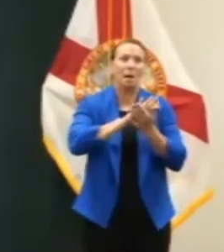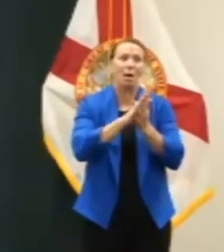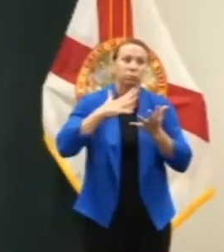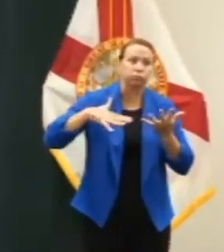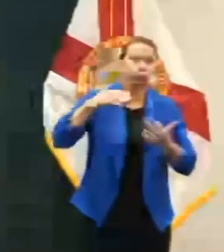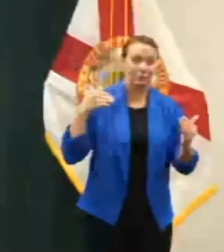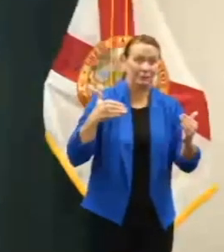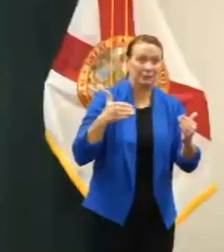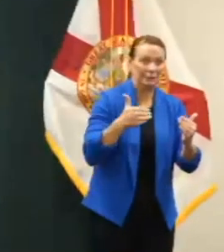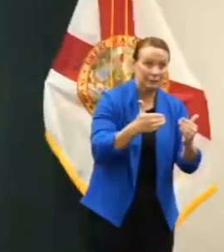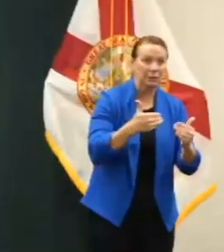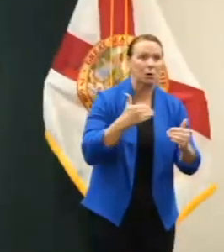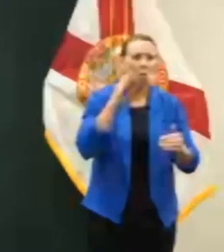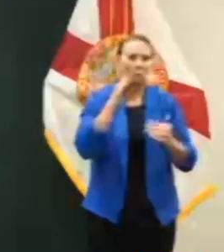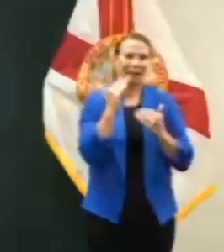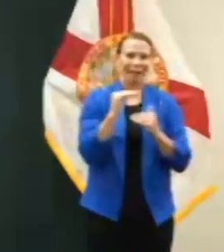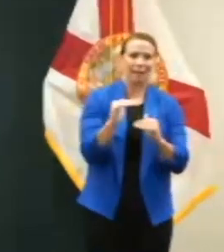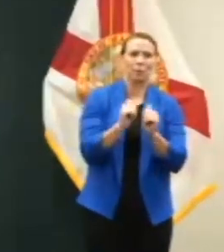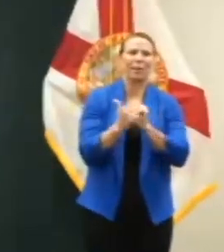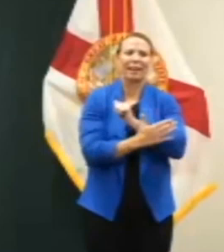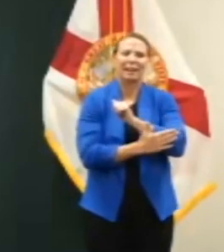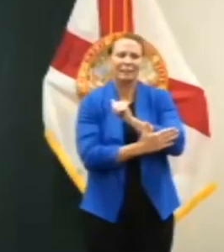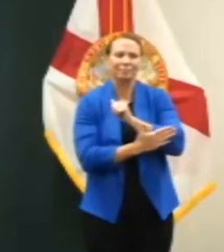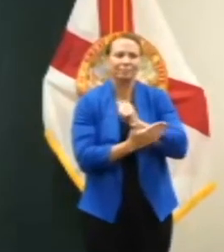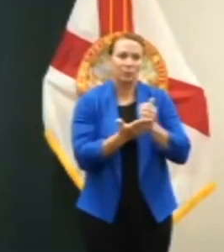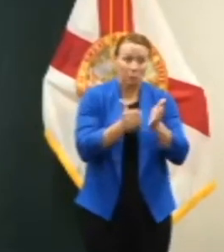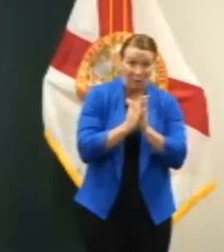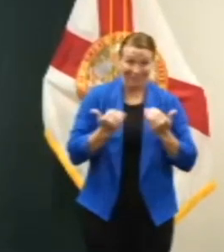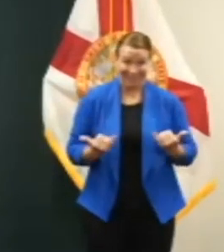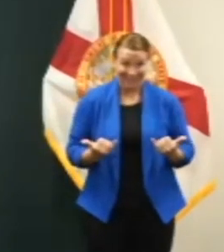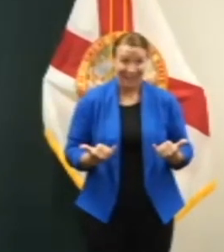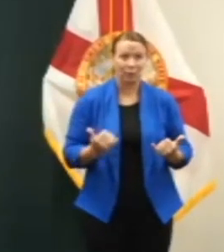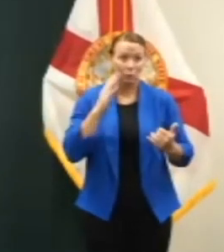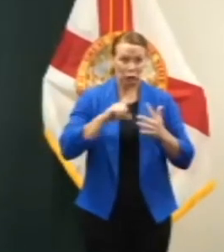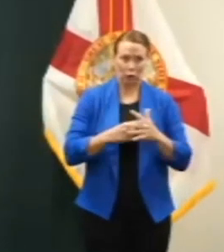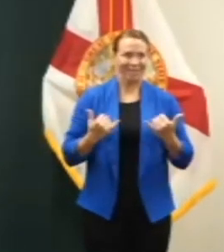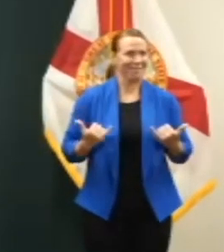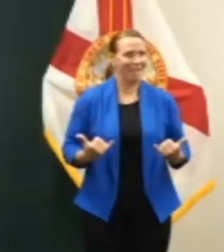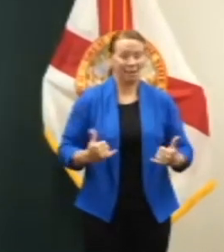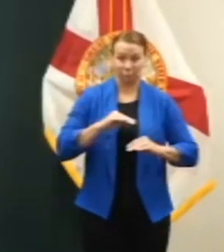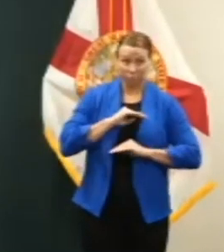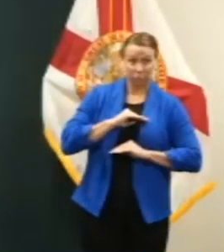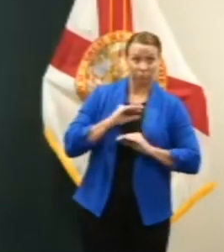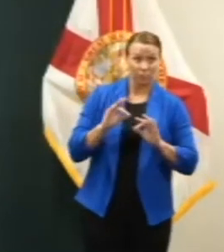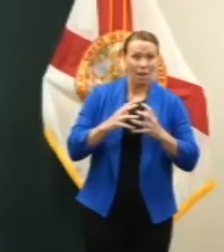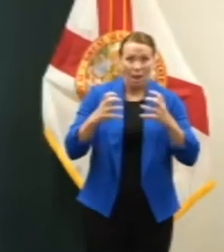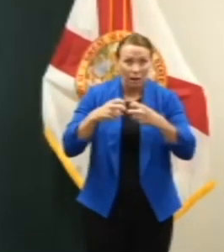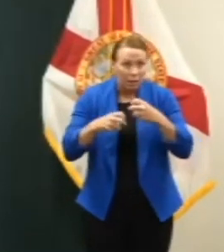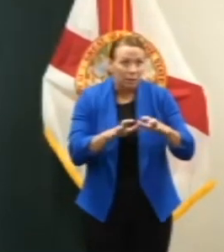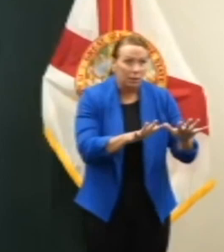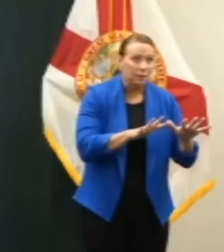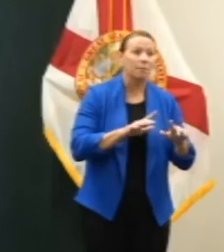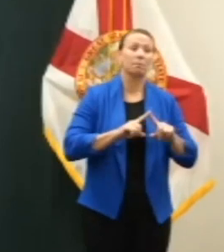limit as to when those will be due. So if you do now, you're going to have a great chance to get that fulfilled without any problems. But